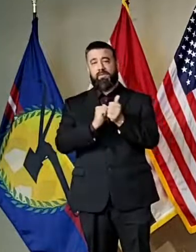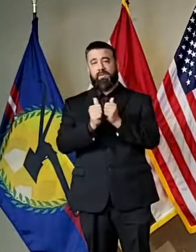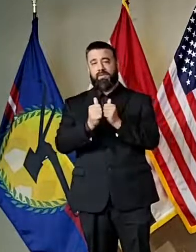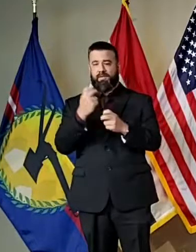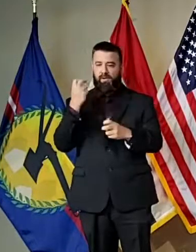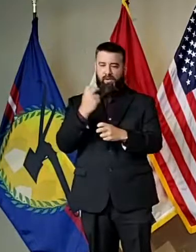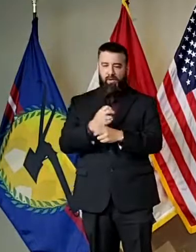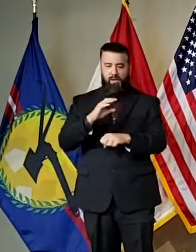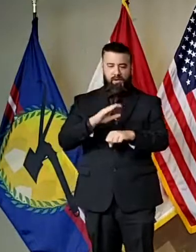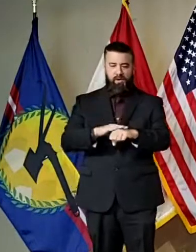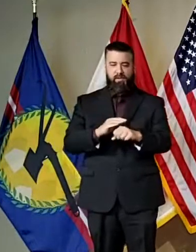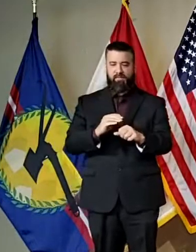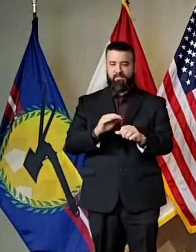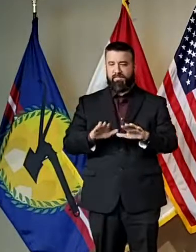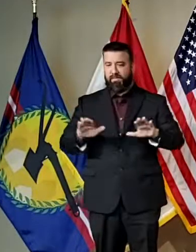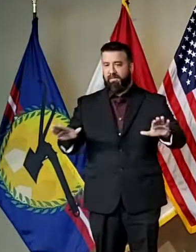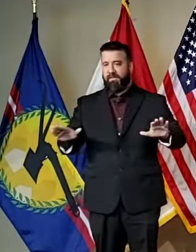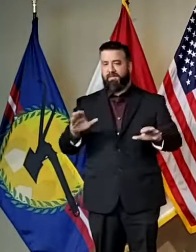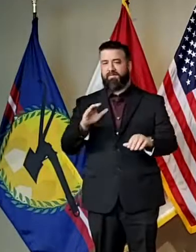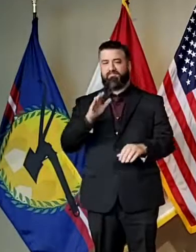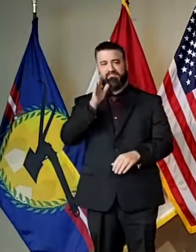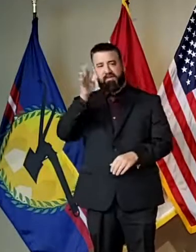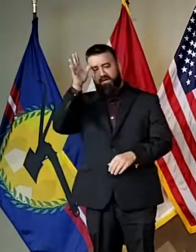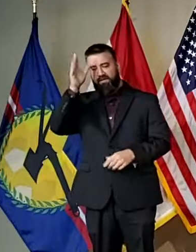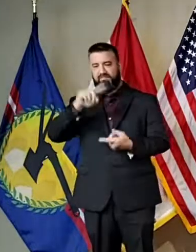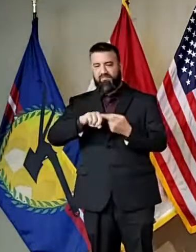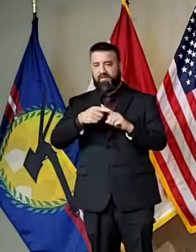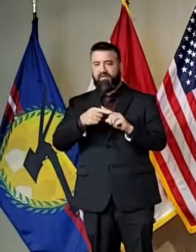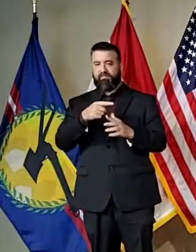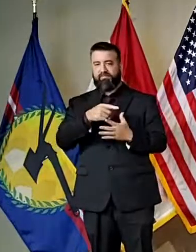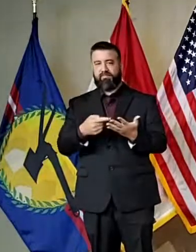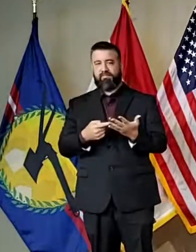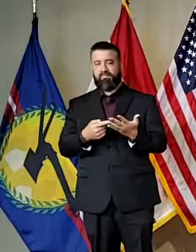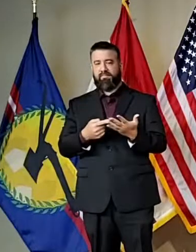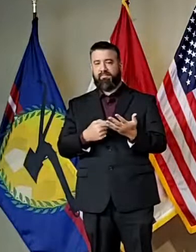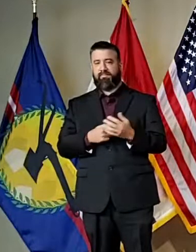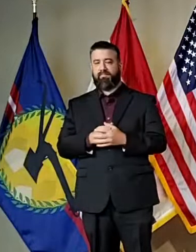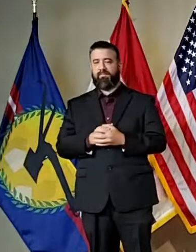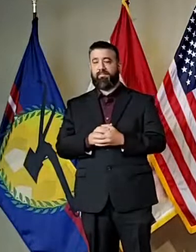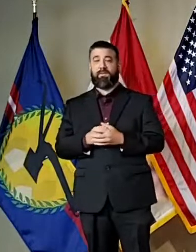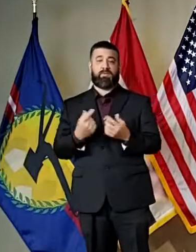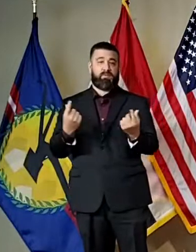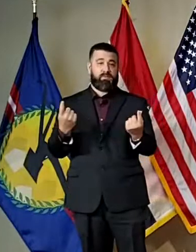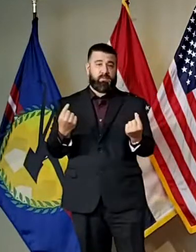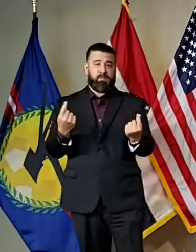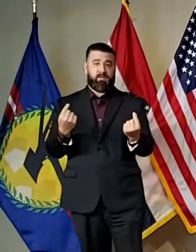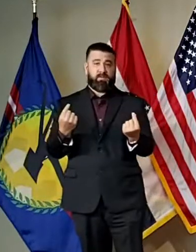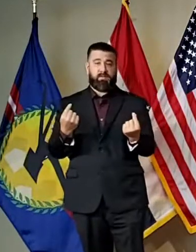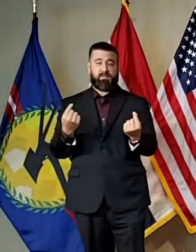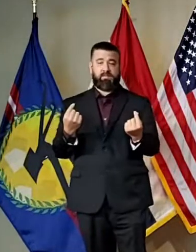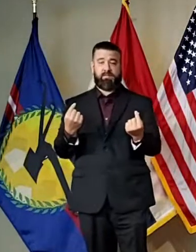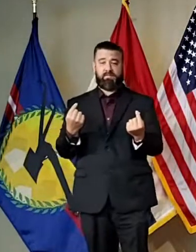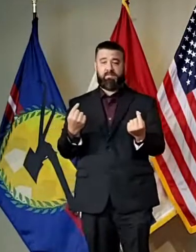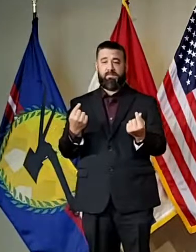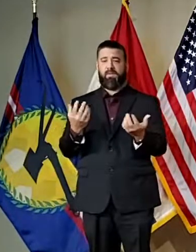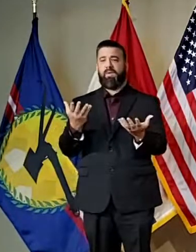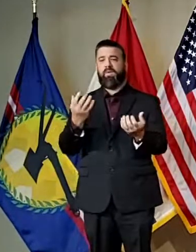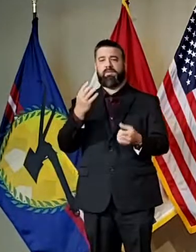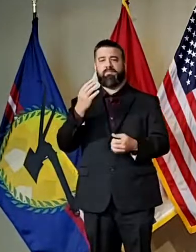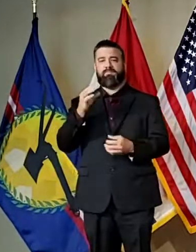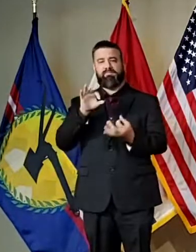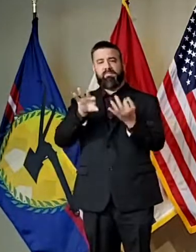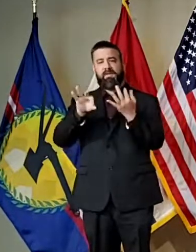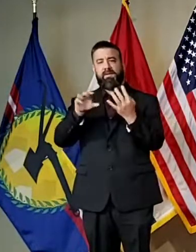young athletes, their parents, and their friends. To better capture the advice and experience from a wide variety of